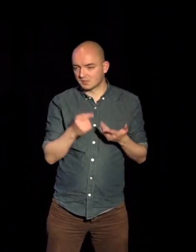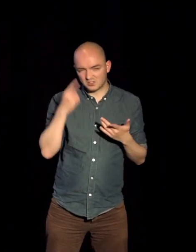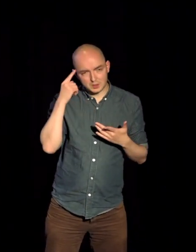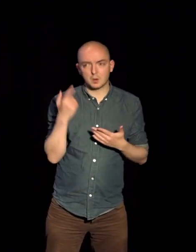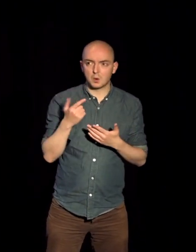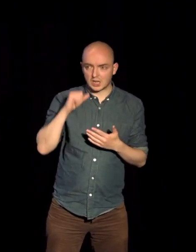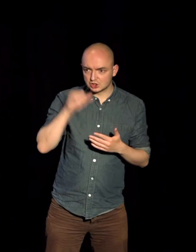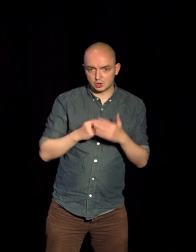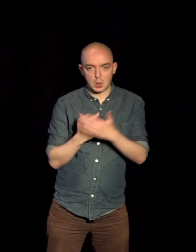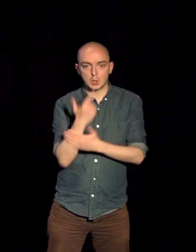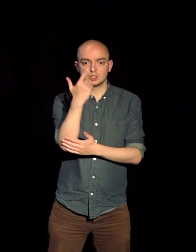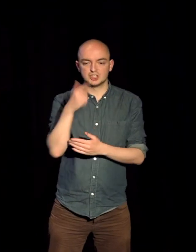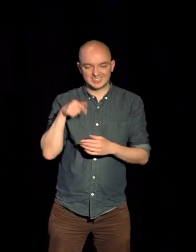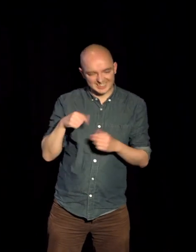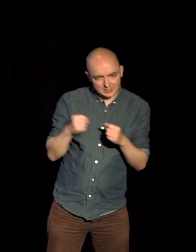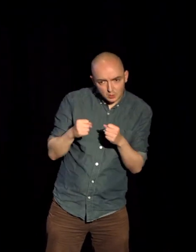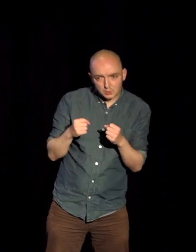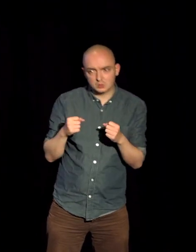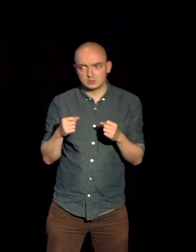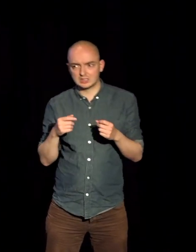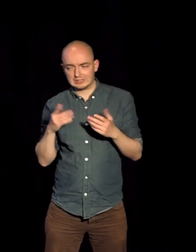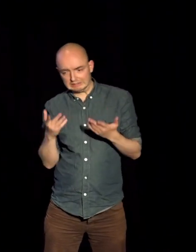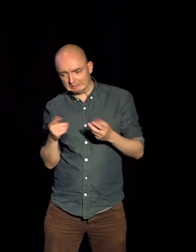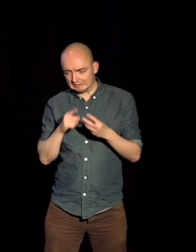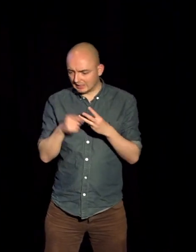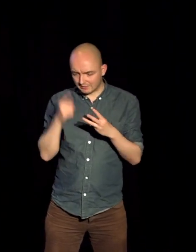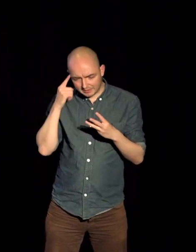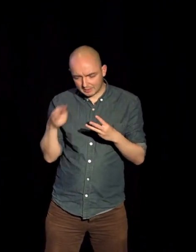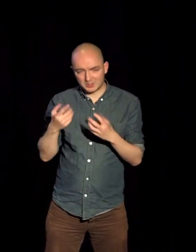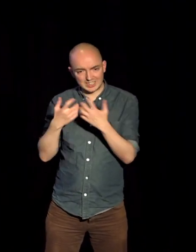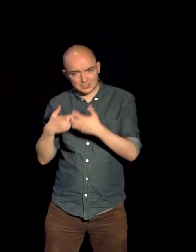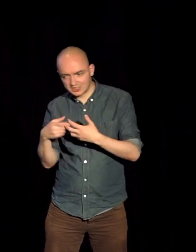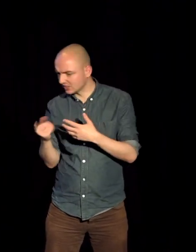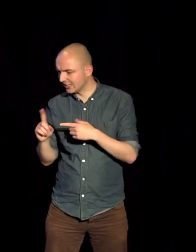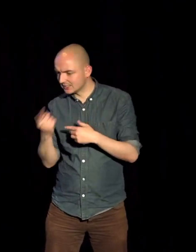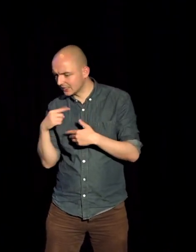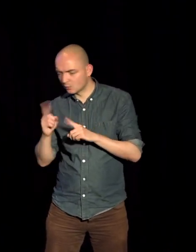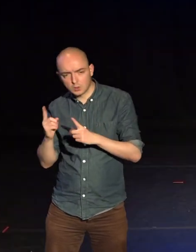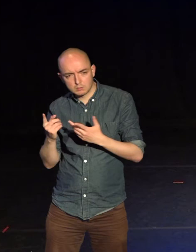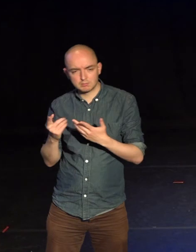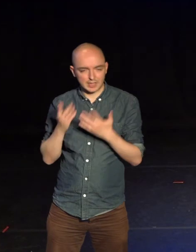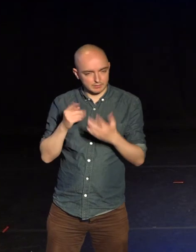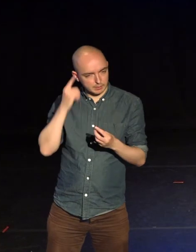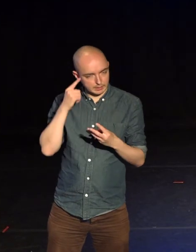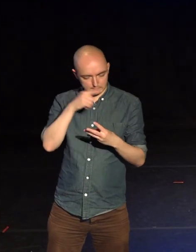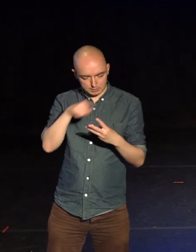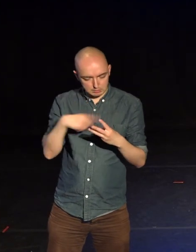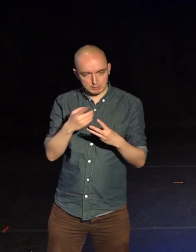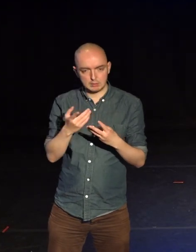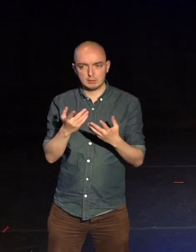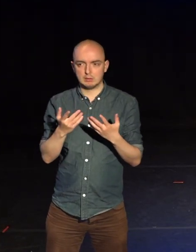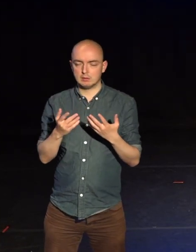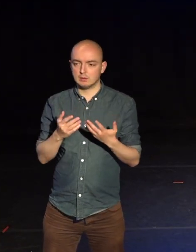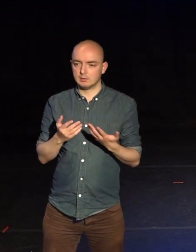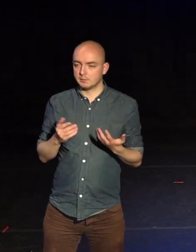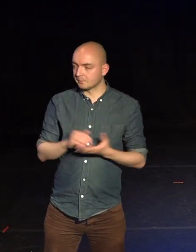Do I balance an engineer's decision with a political decision? The decision goes away. So we have to price resilience in. And